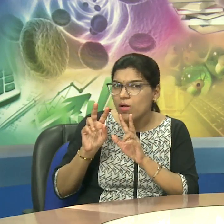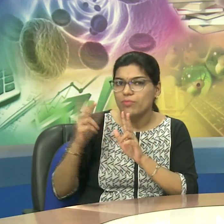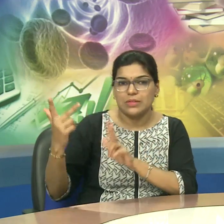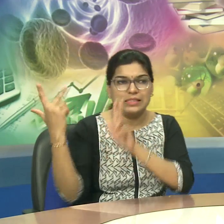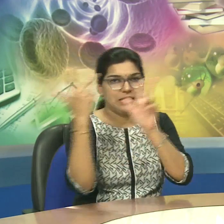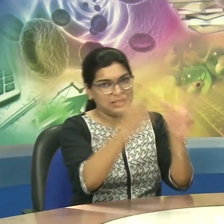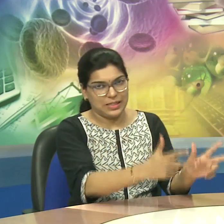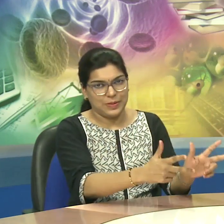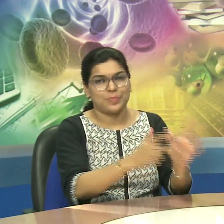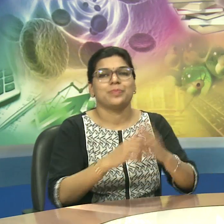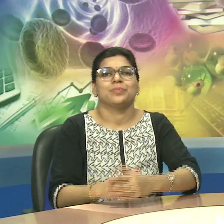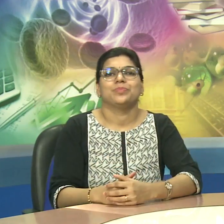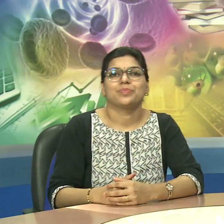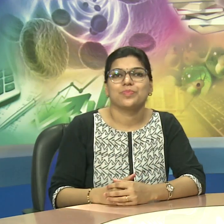author replied,